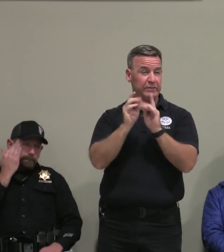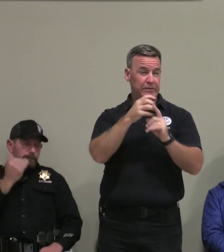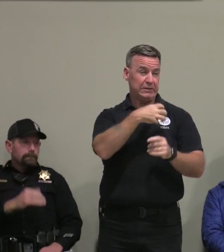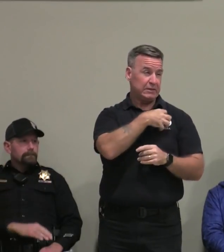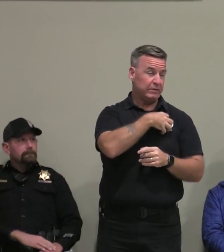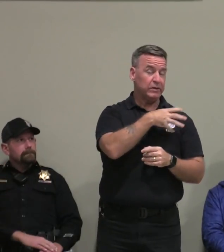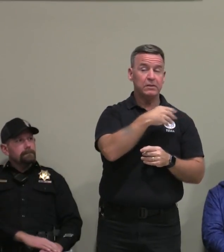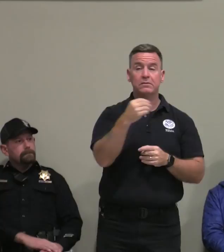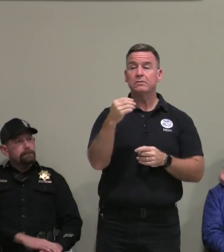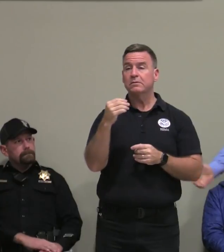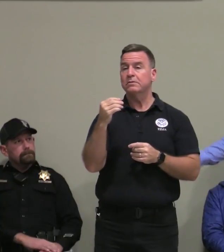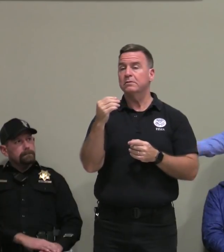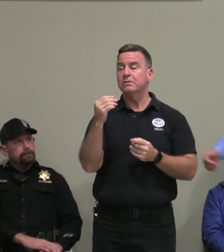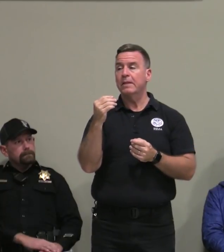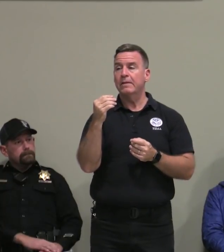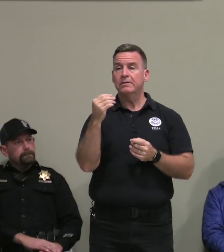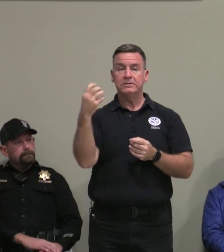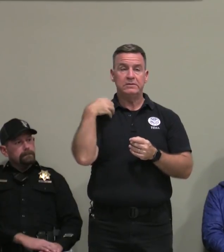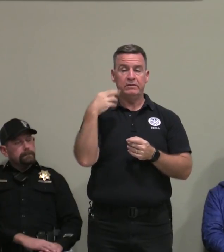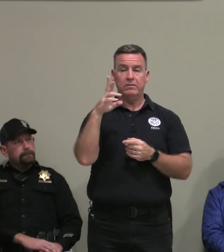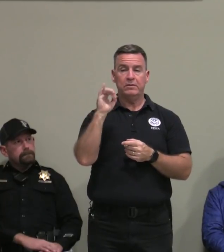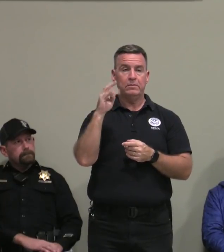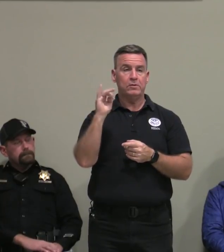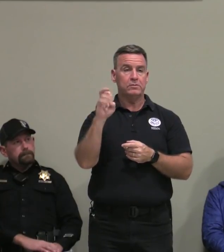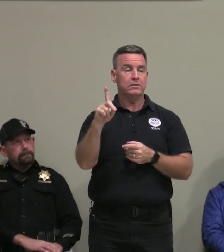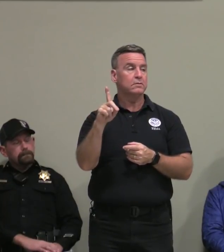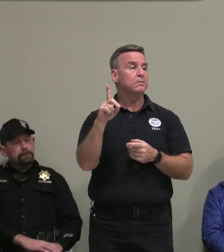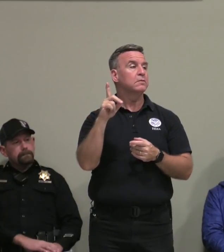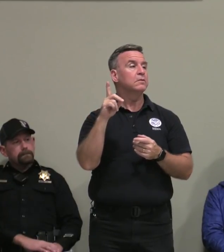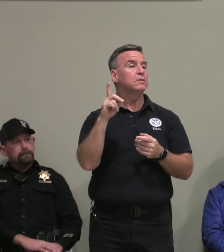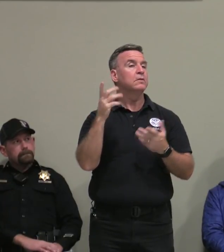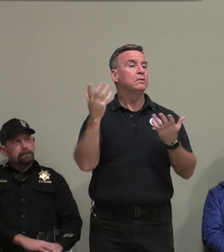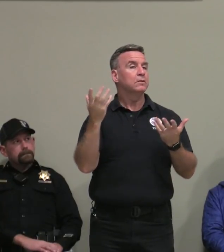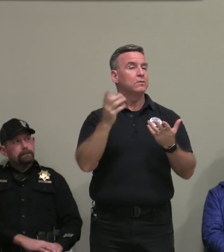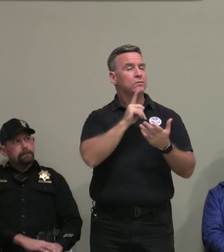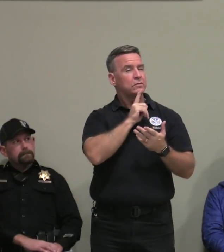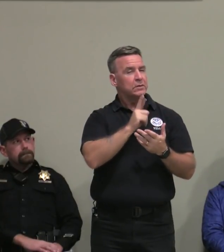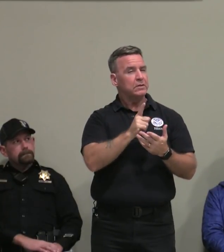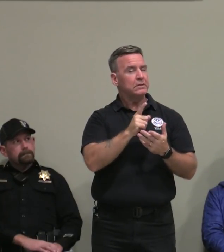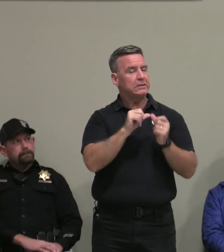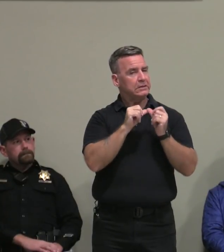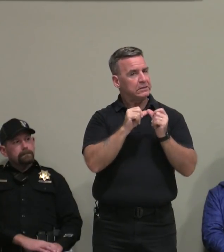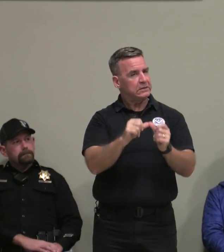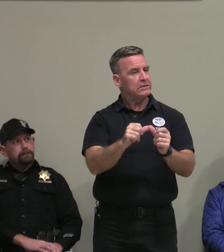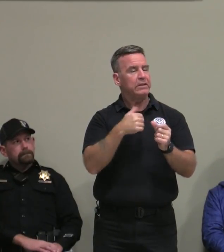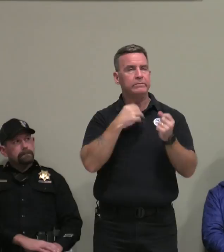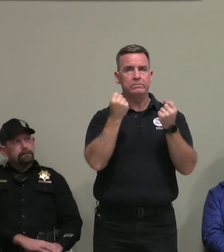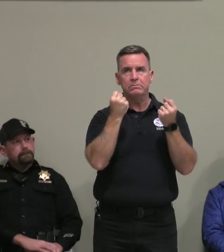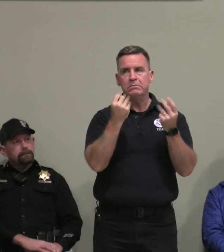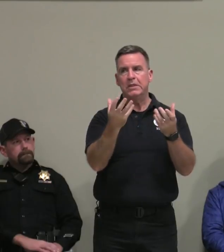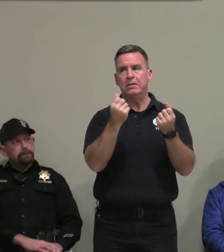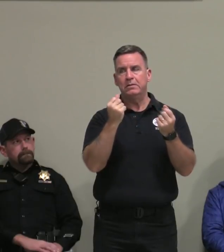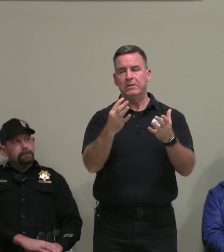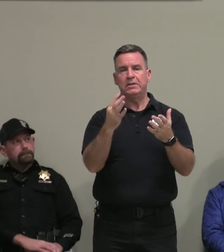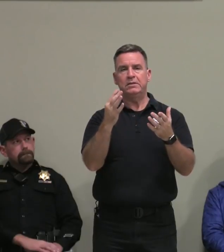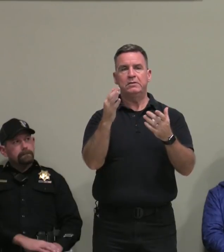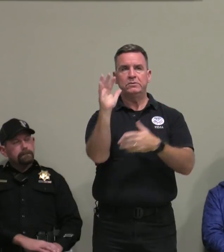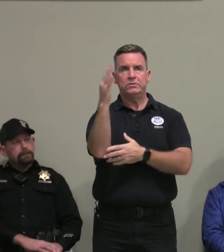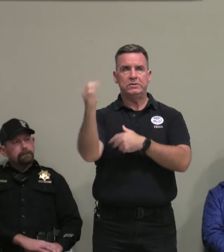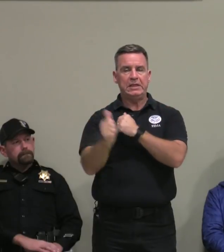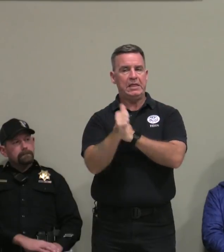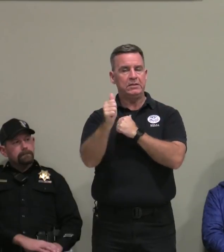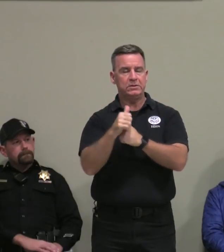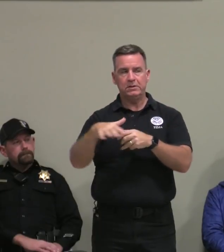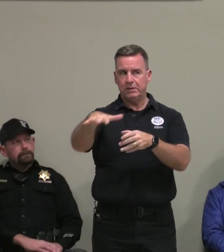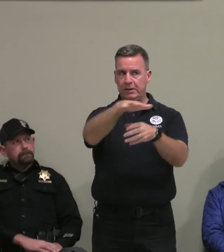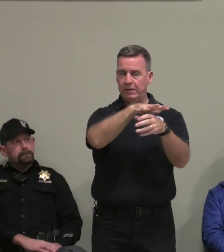Sheriff and Chief Reinbold, and that is really that there continue to be many, many vegetation hazards in